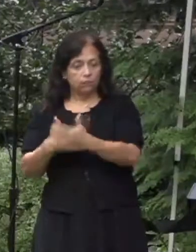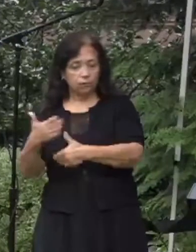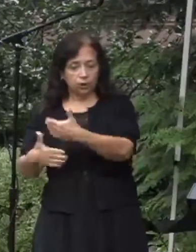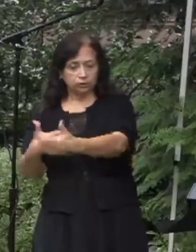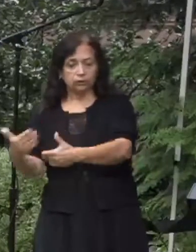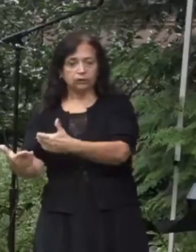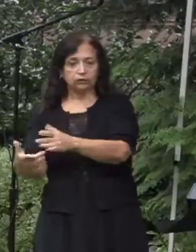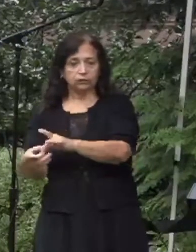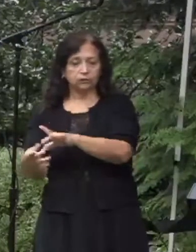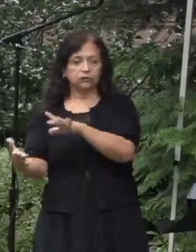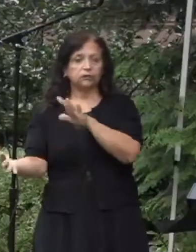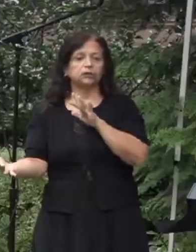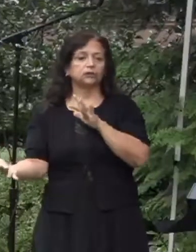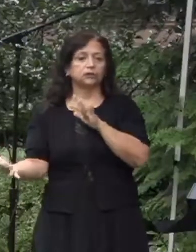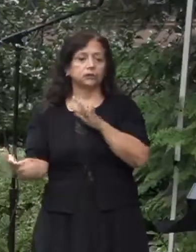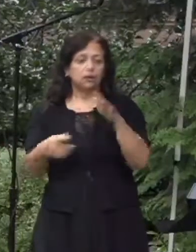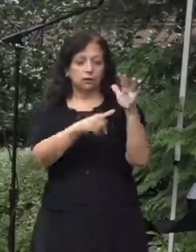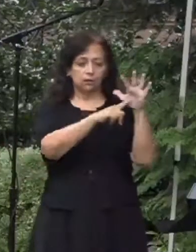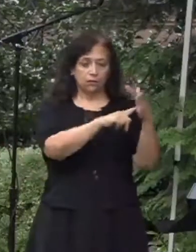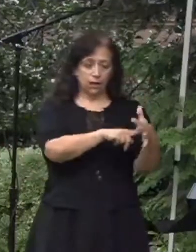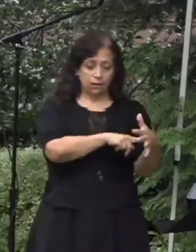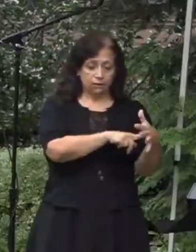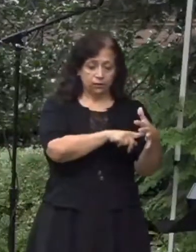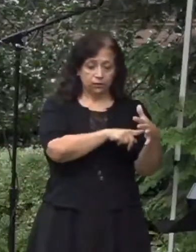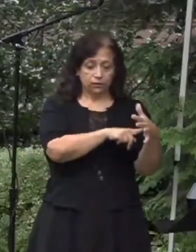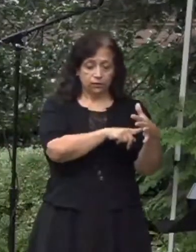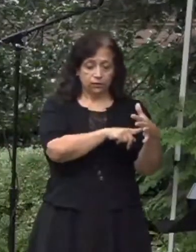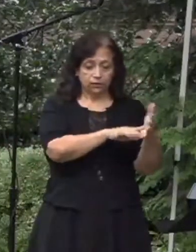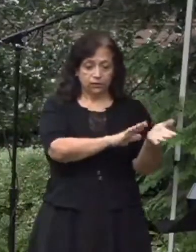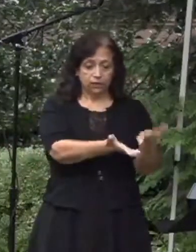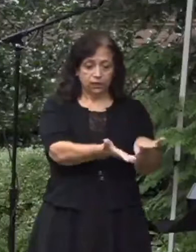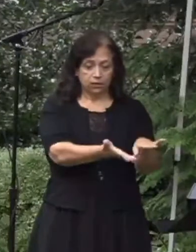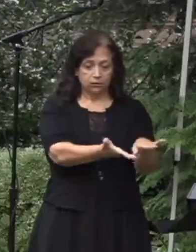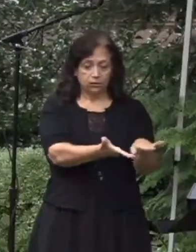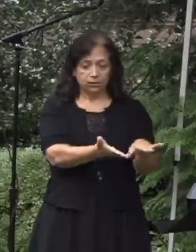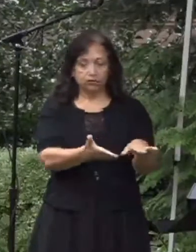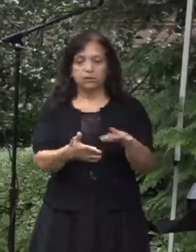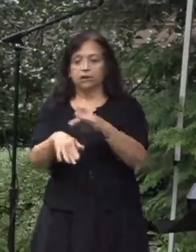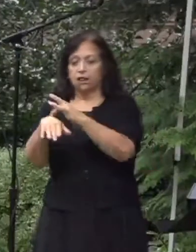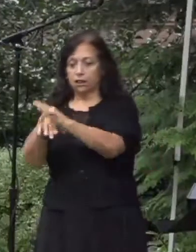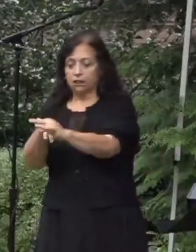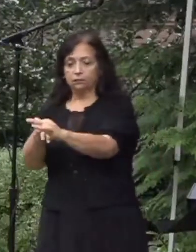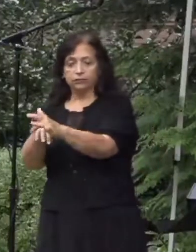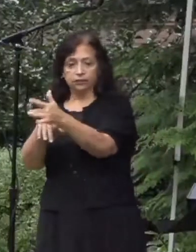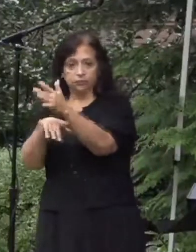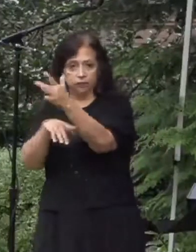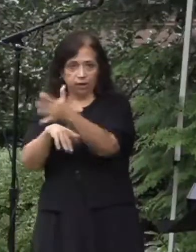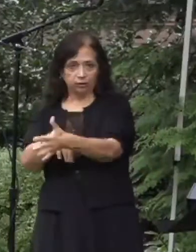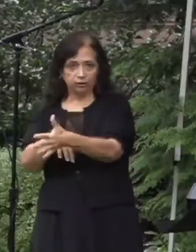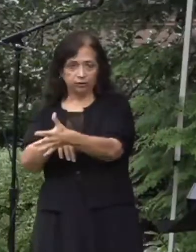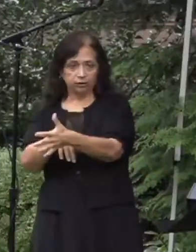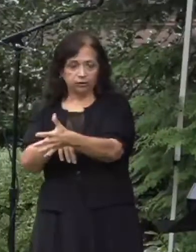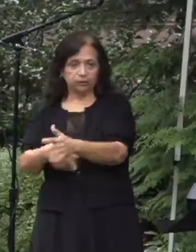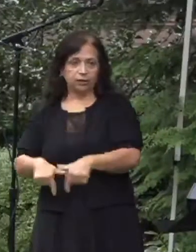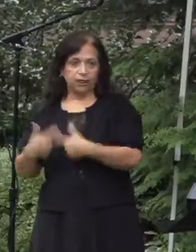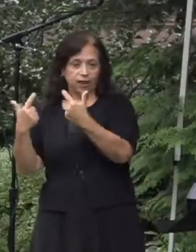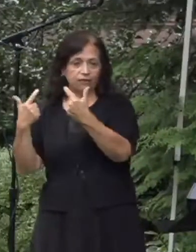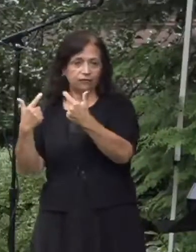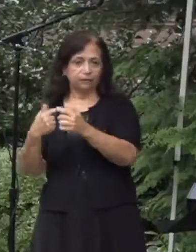process. Leaves on branches, dead. Bare branches,